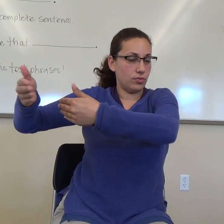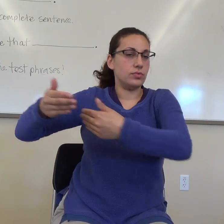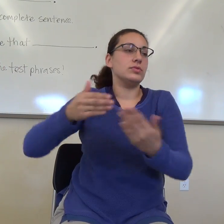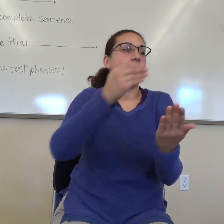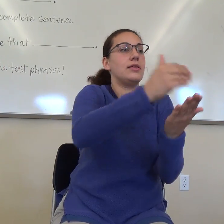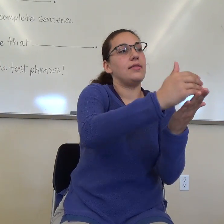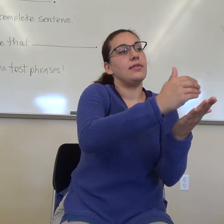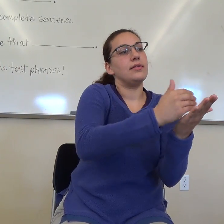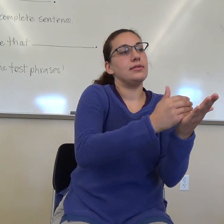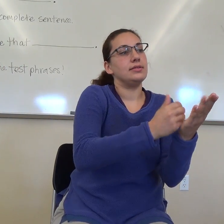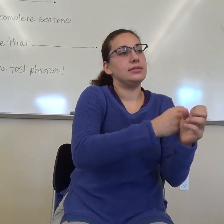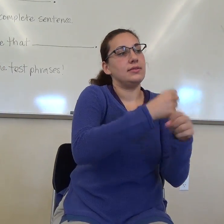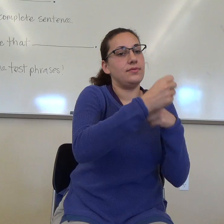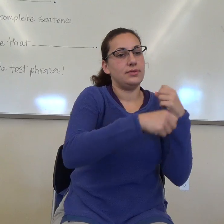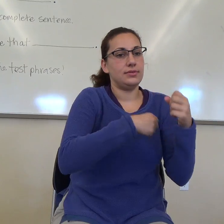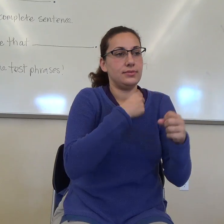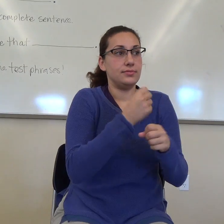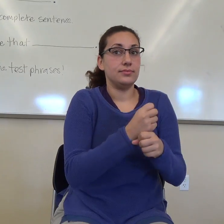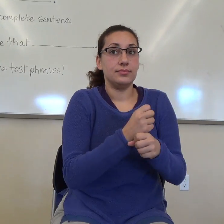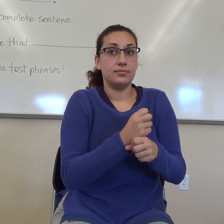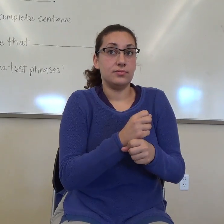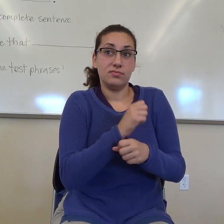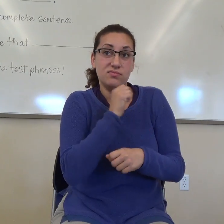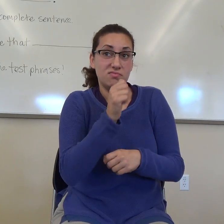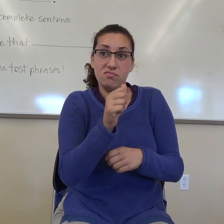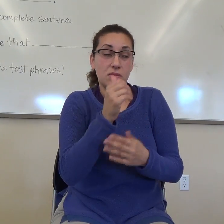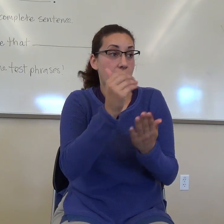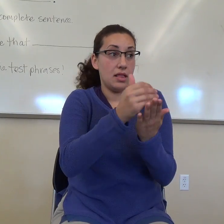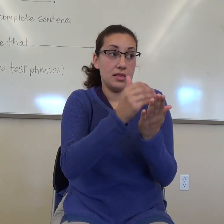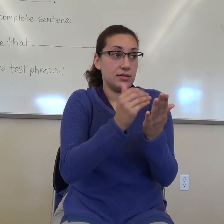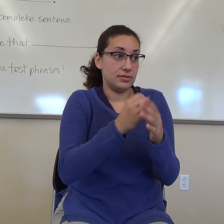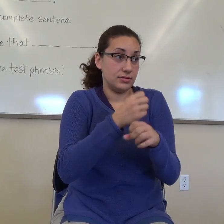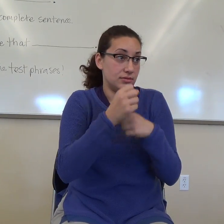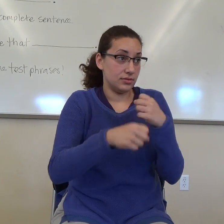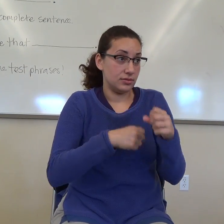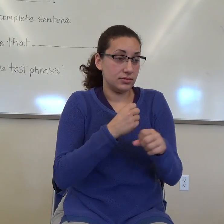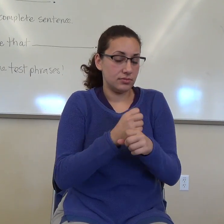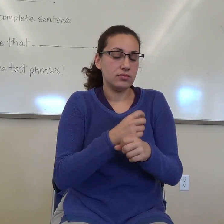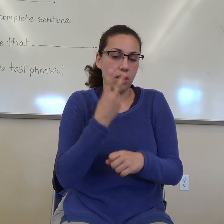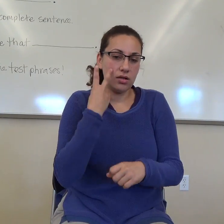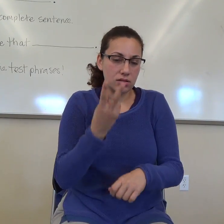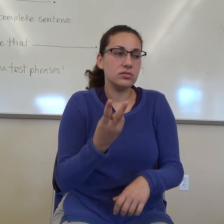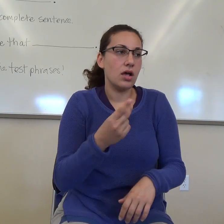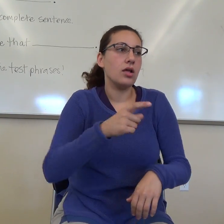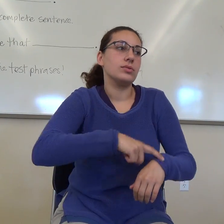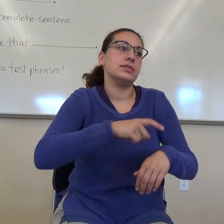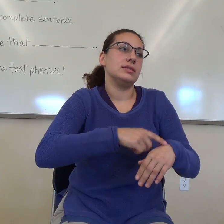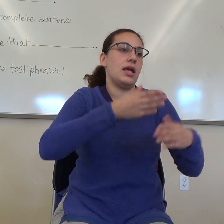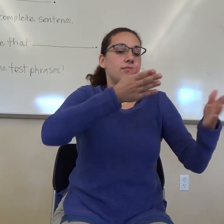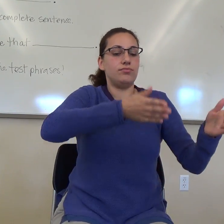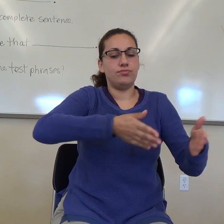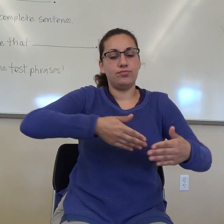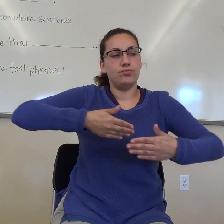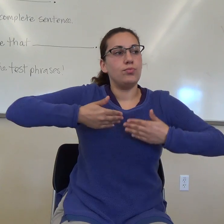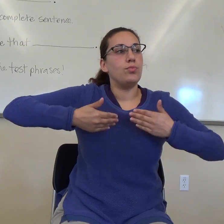of people, like I say, even if they didn't do the years, they picked up that this was moving forward.